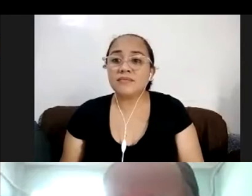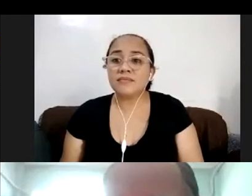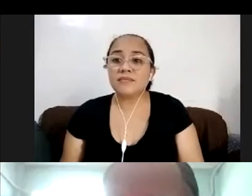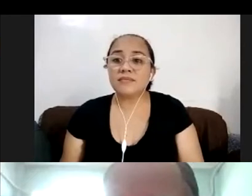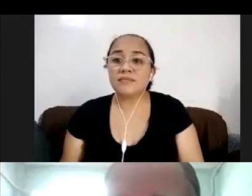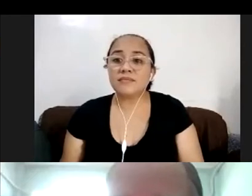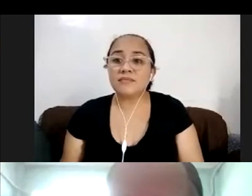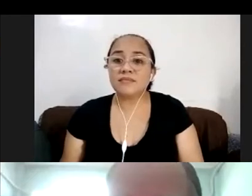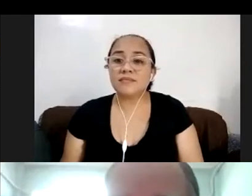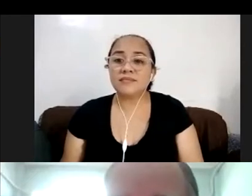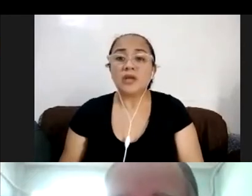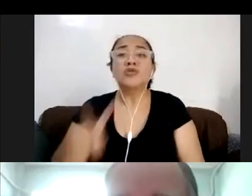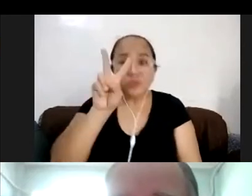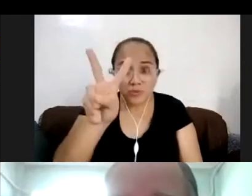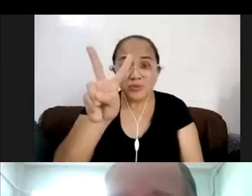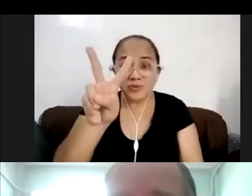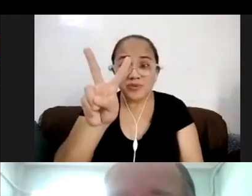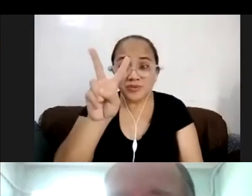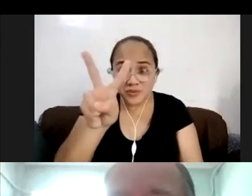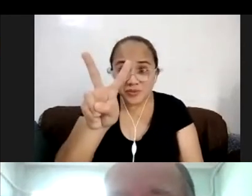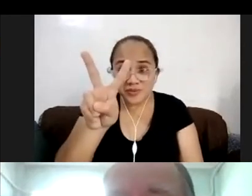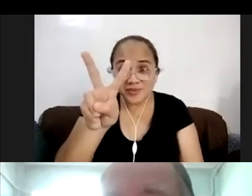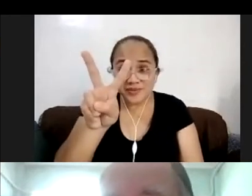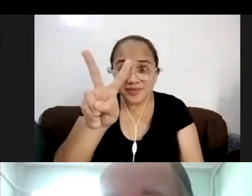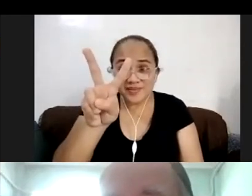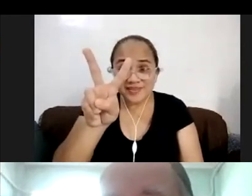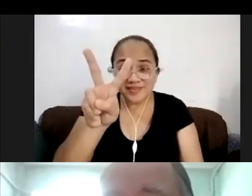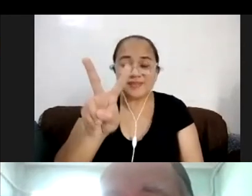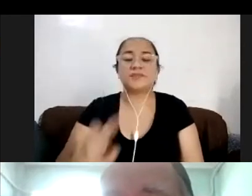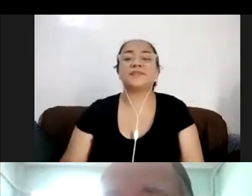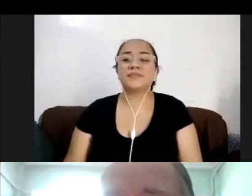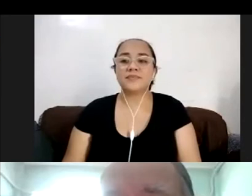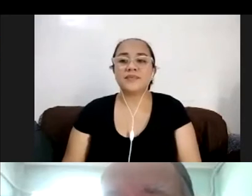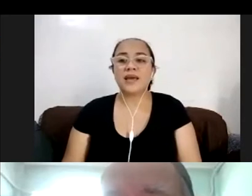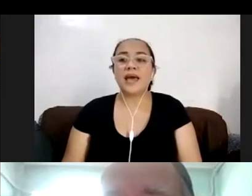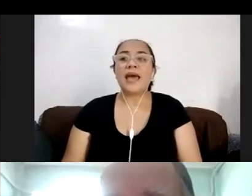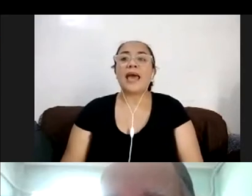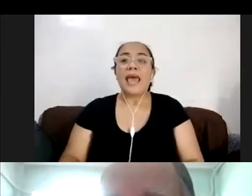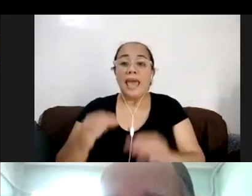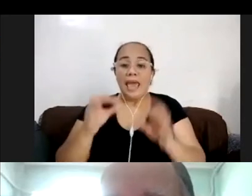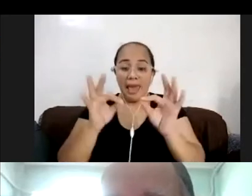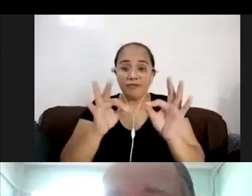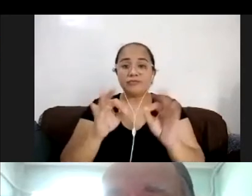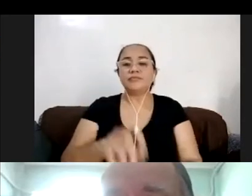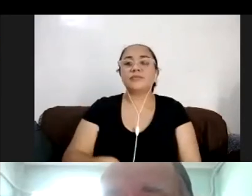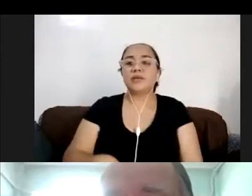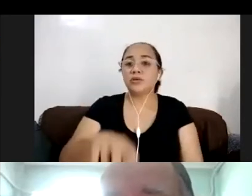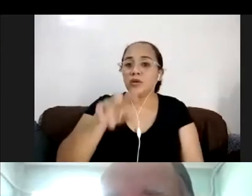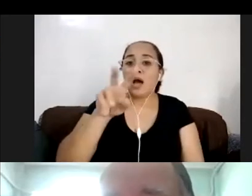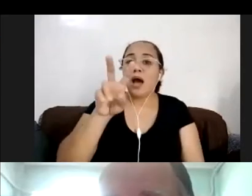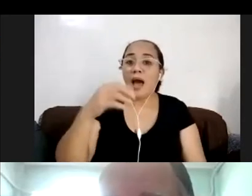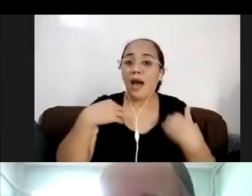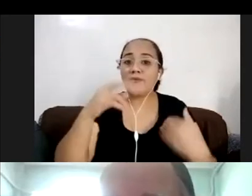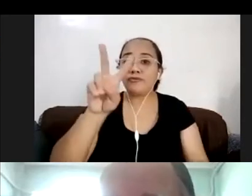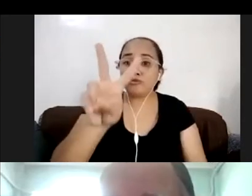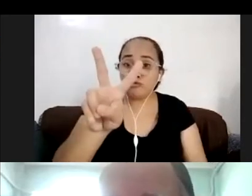2. 2. Okay. And if there are 2 predicates, how many clauses are